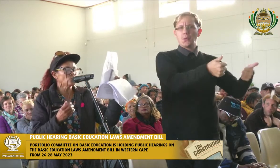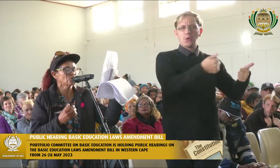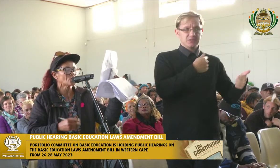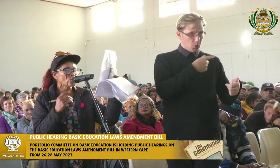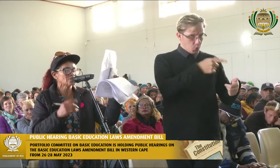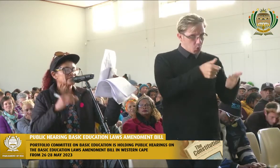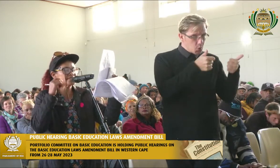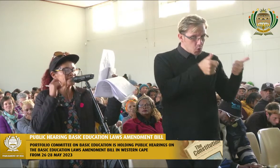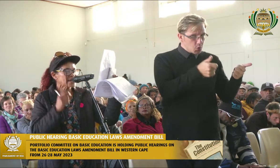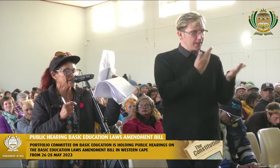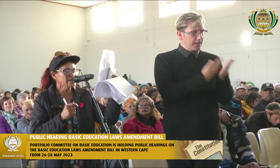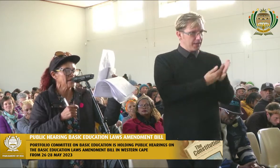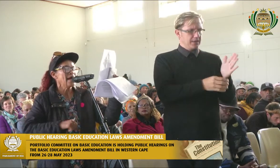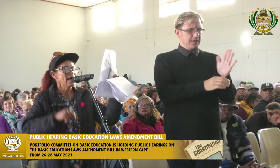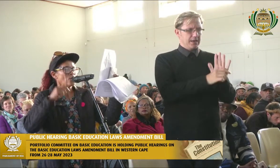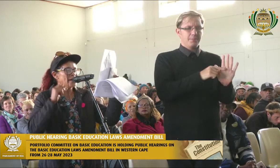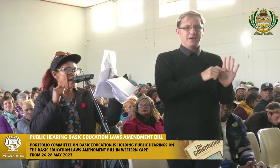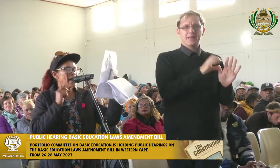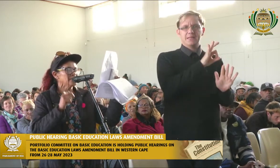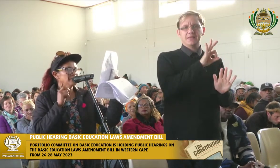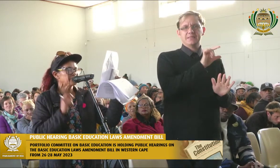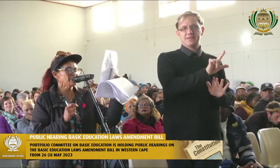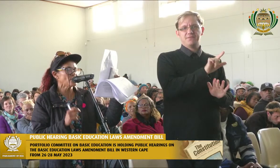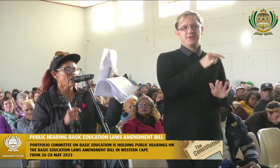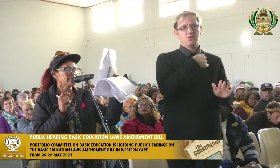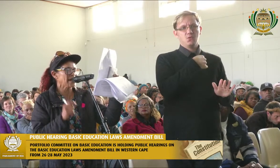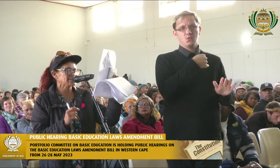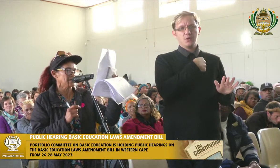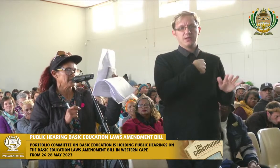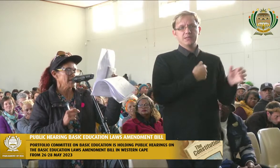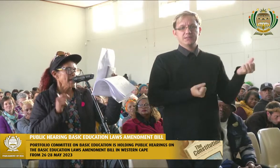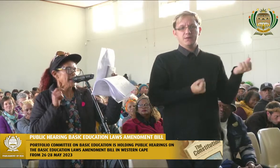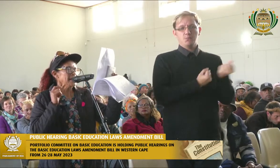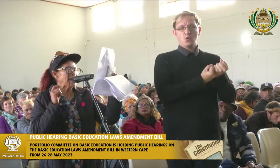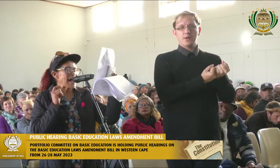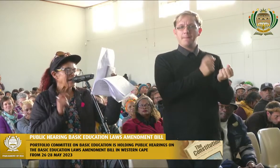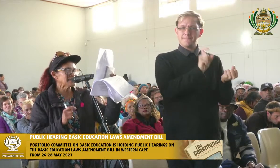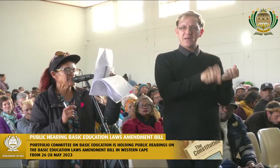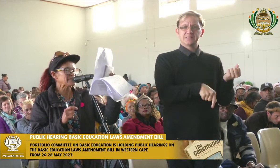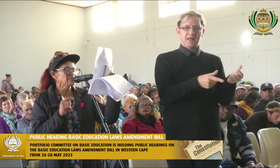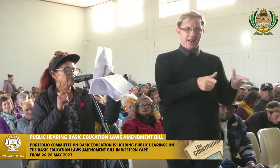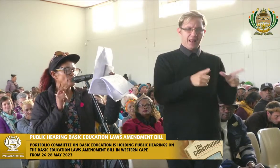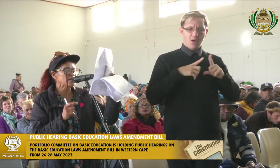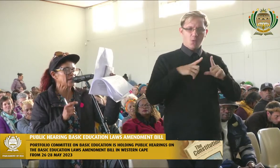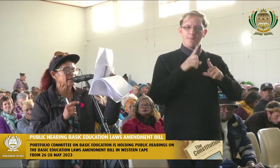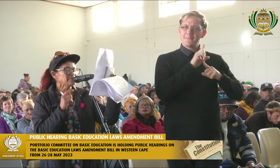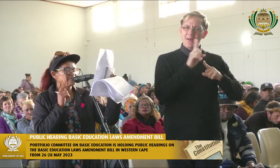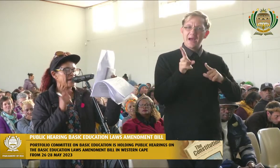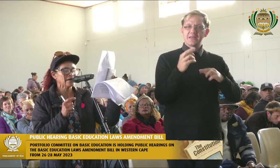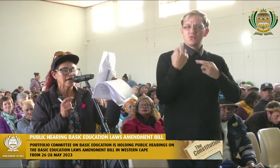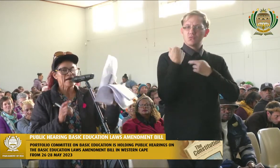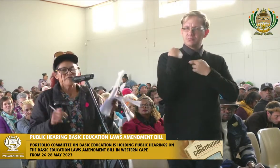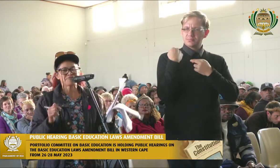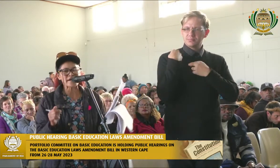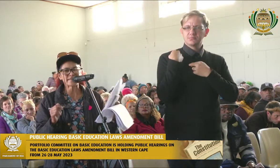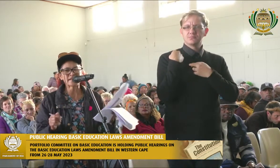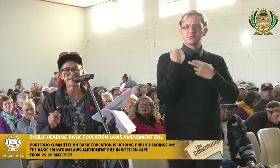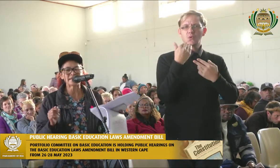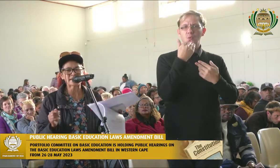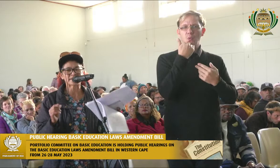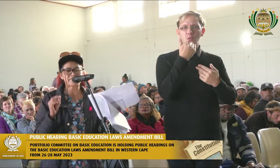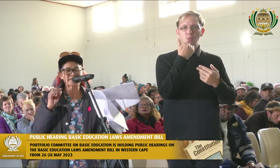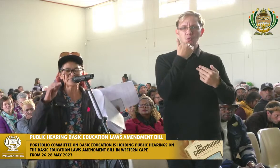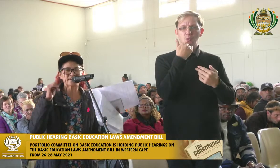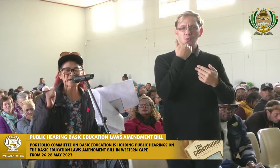is baie goed, close 37, we are in favor of that. En haal die verantwoordelikheid weg van